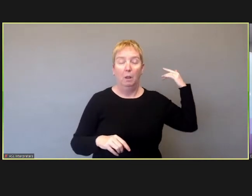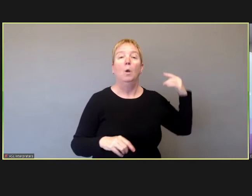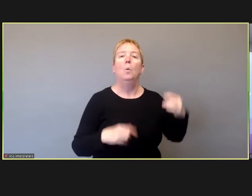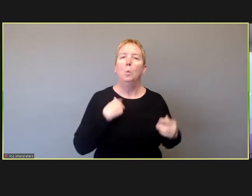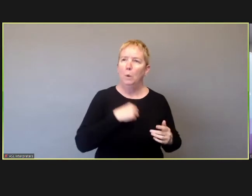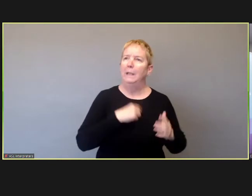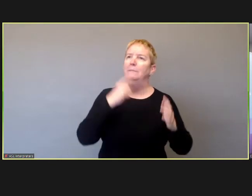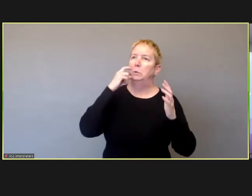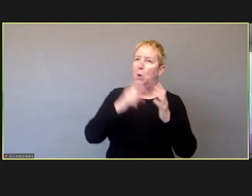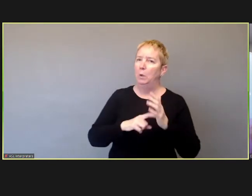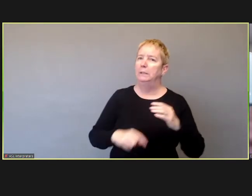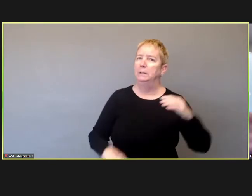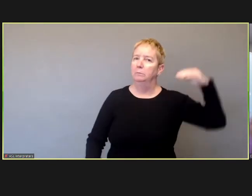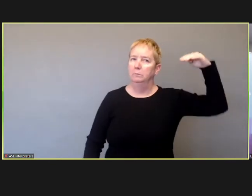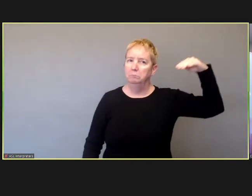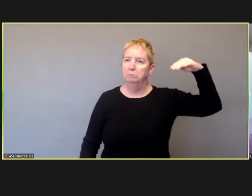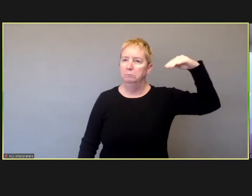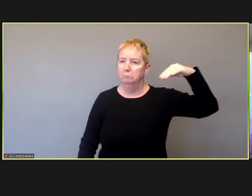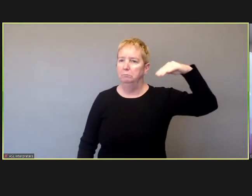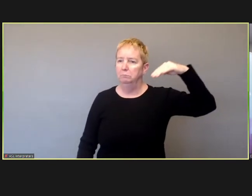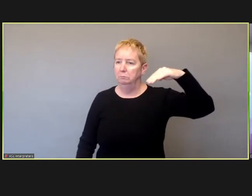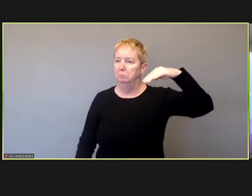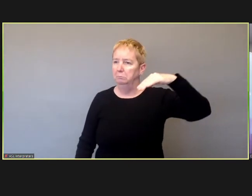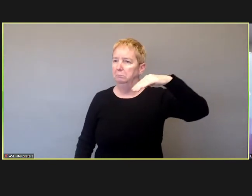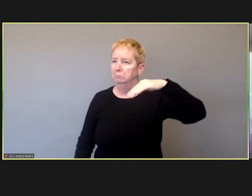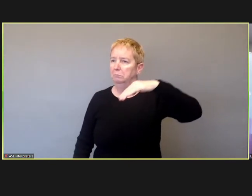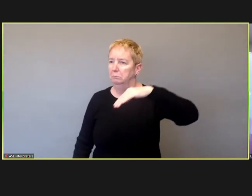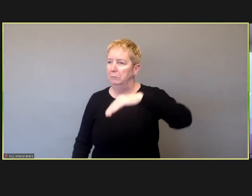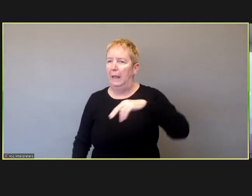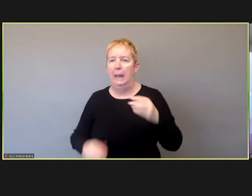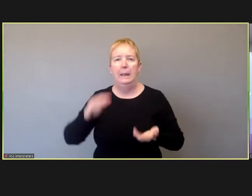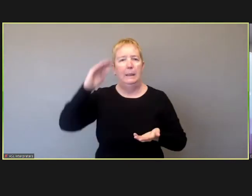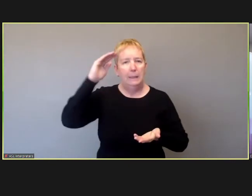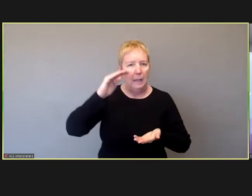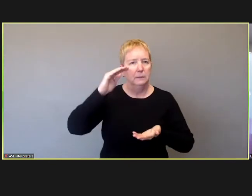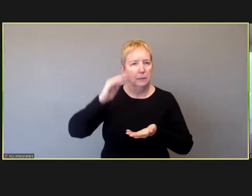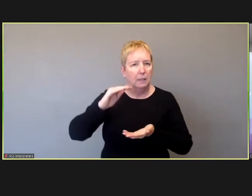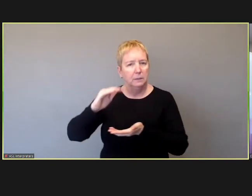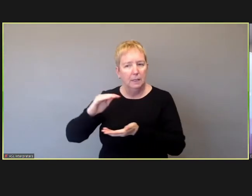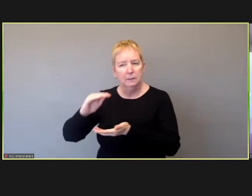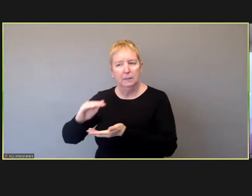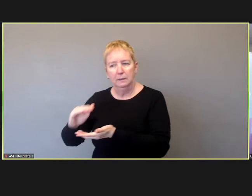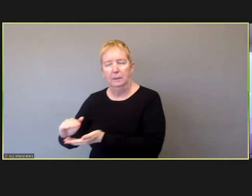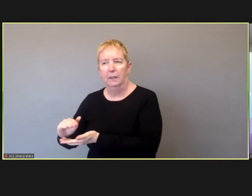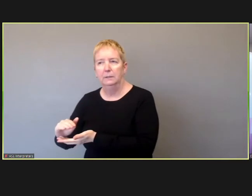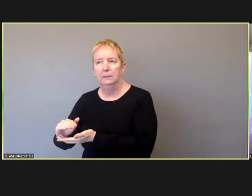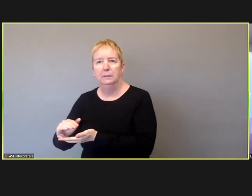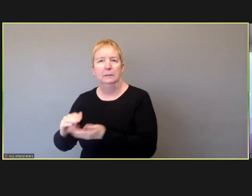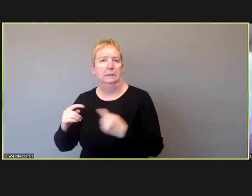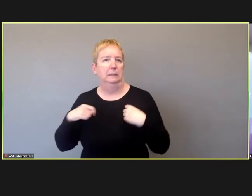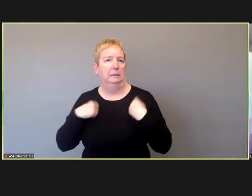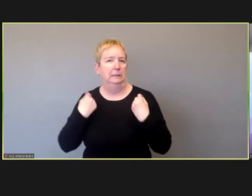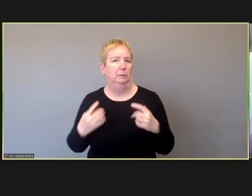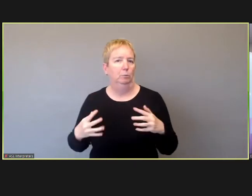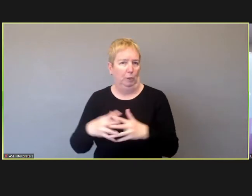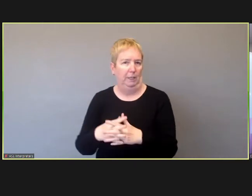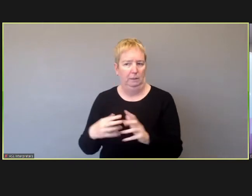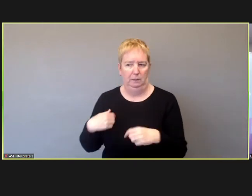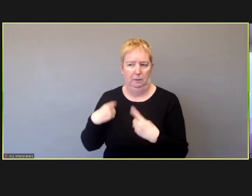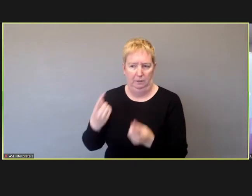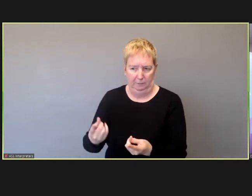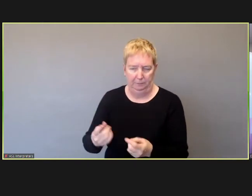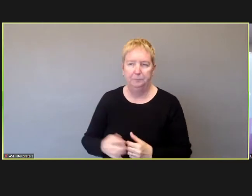downward trend with less and less teen pregnancies over time. The Medicaid program, in a series